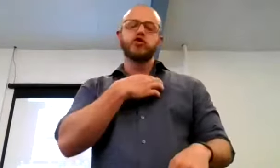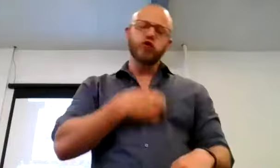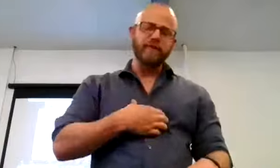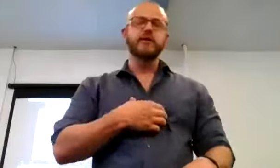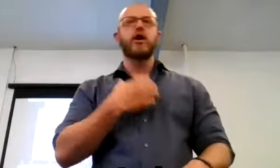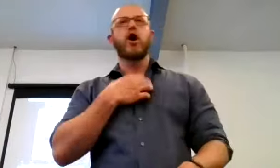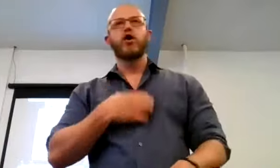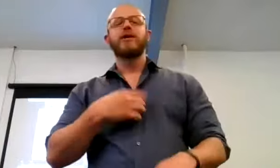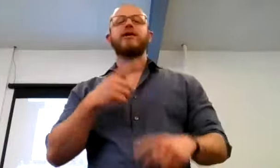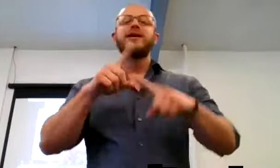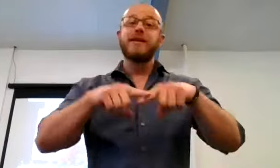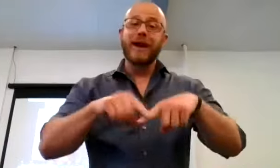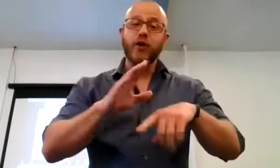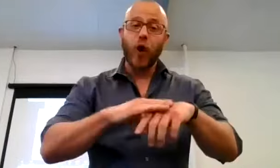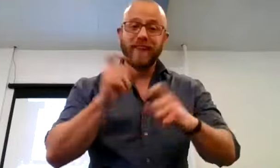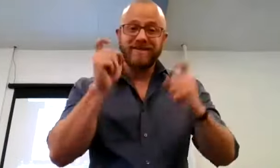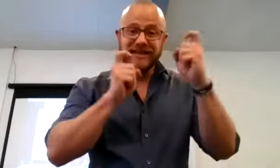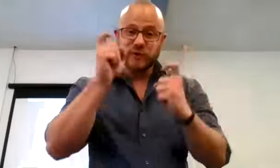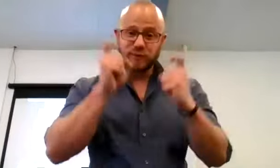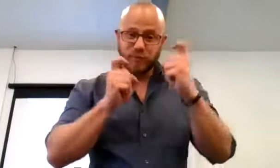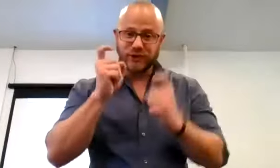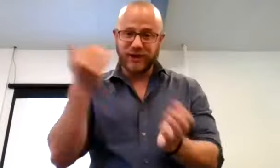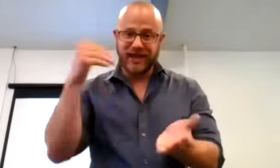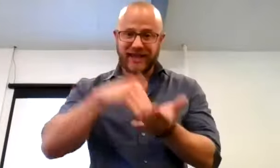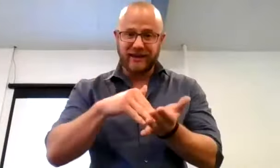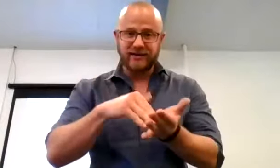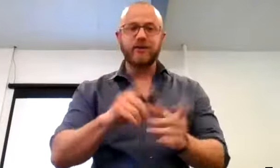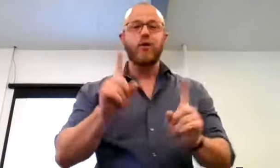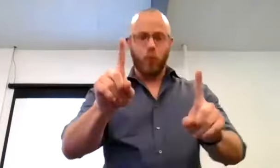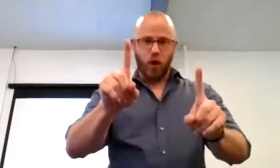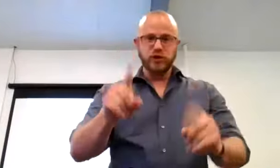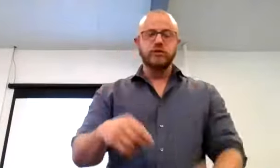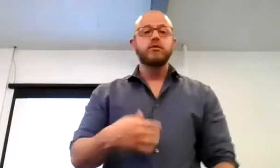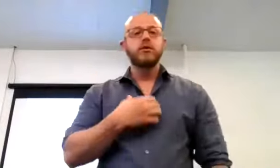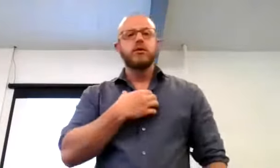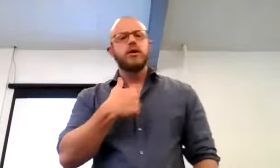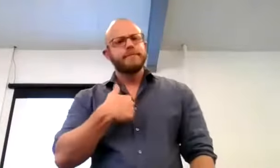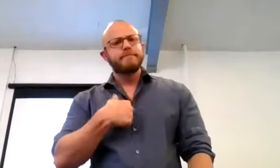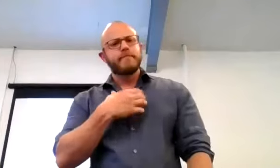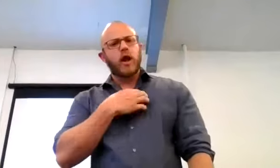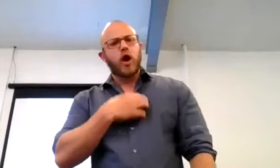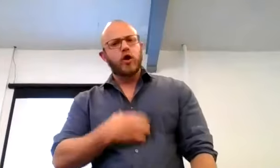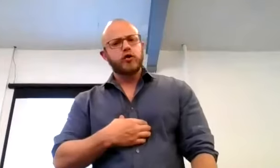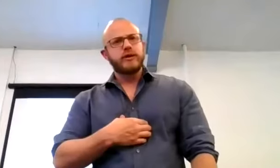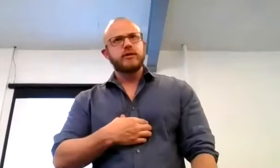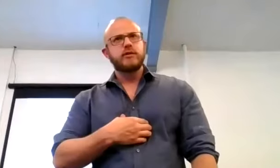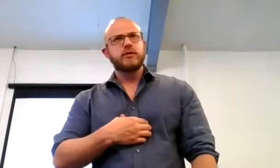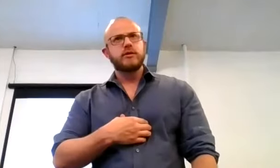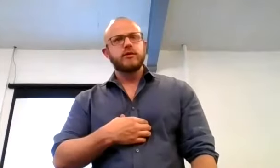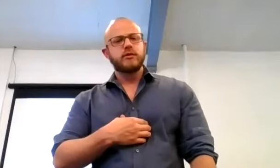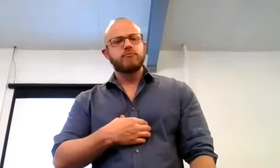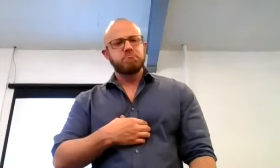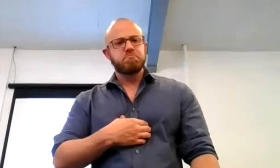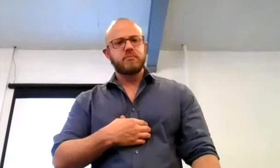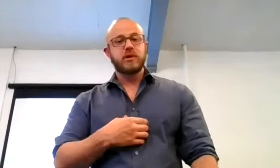you can do that as well. I'm just so starving. But again, it goes again with the facial expression, so let me show you. I'm hungry,